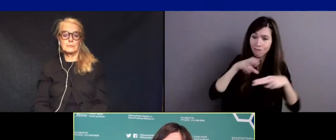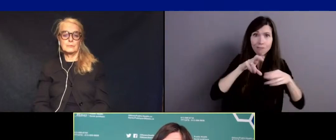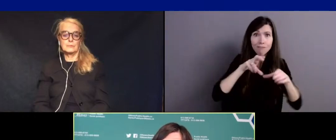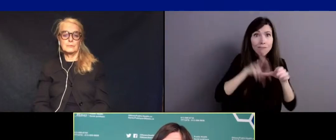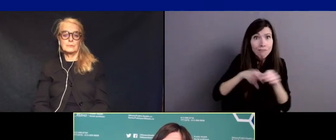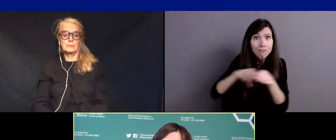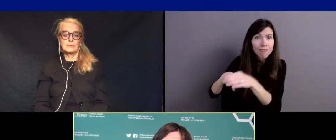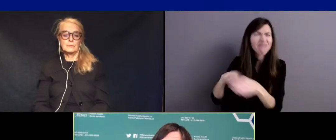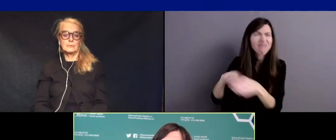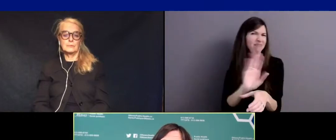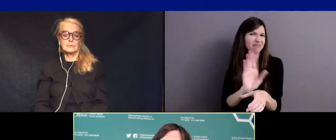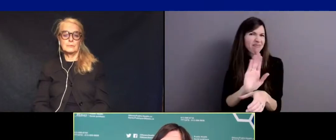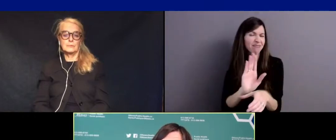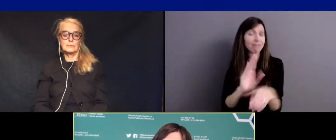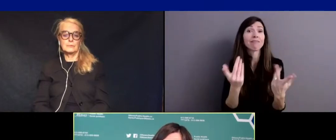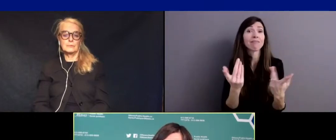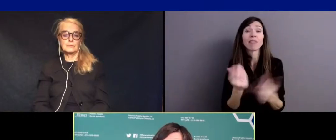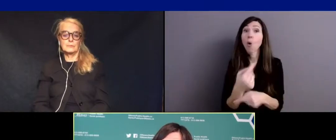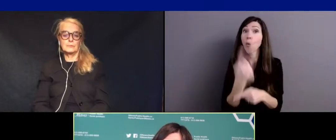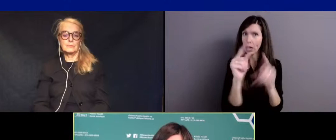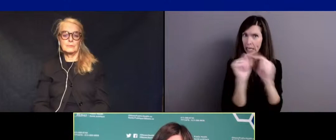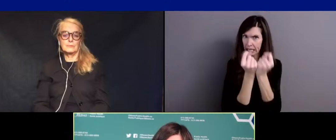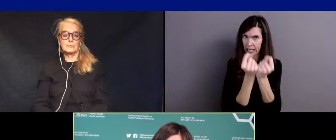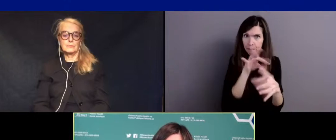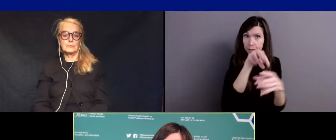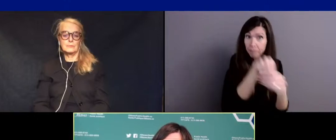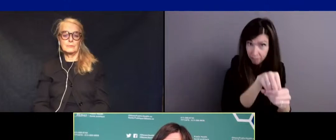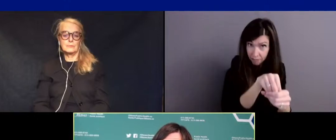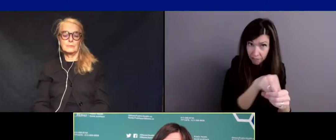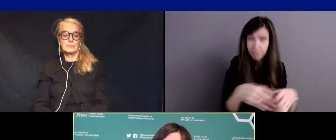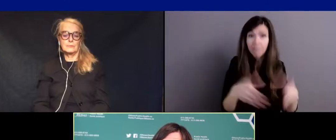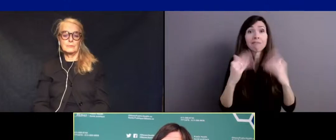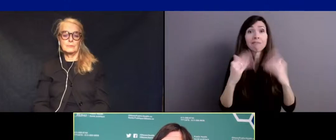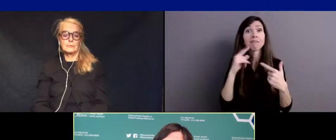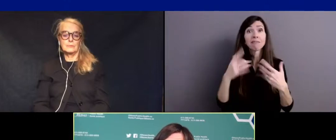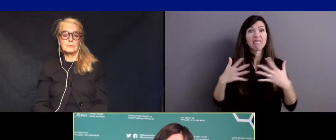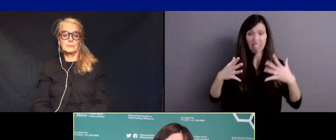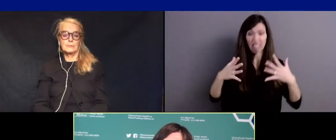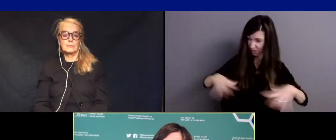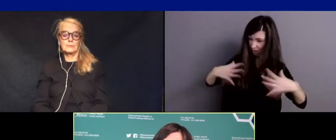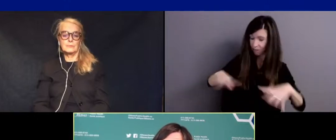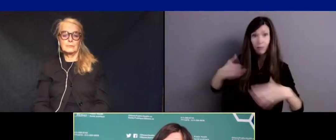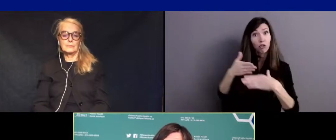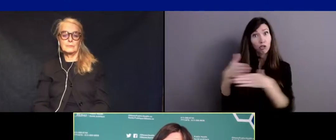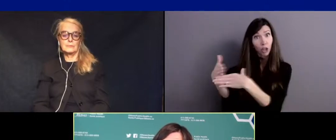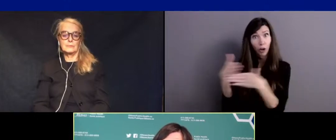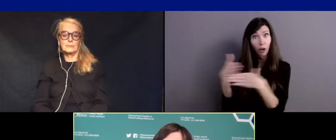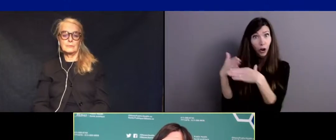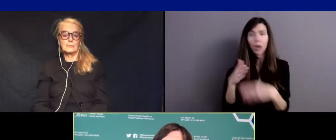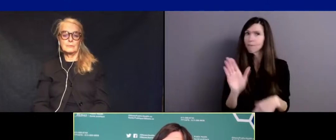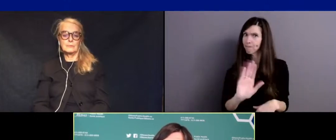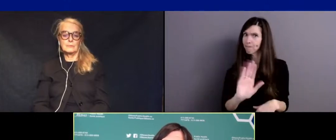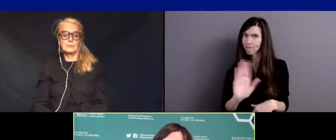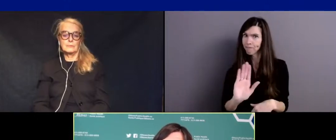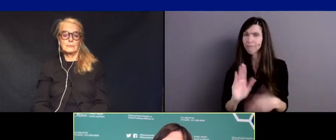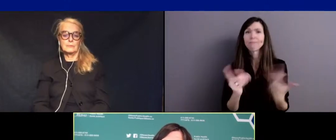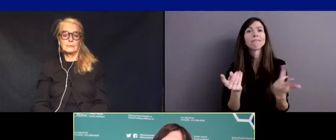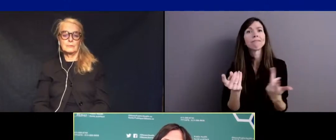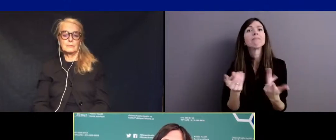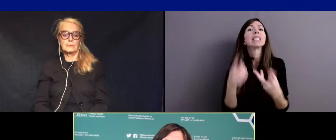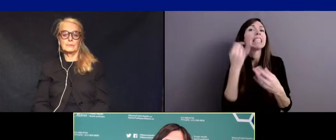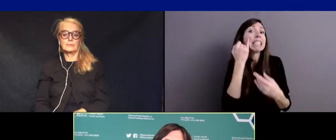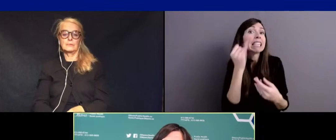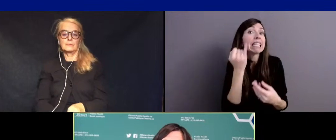team. Avoid sharing sports gear. Play outside when possible. And wash your